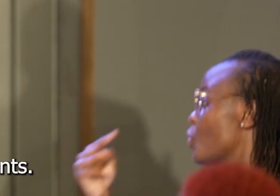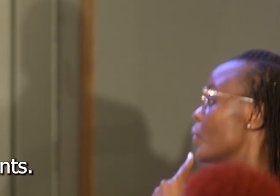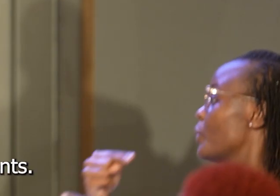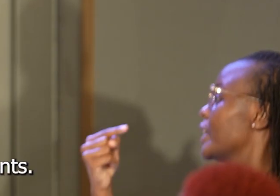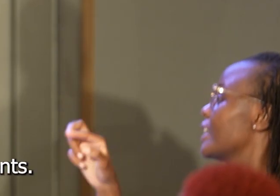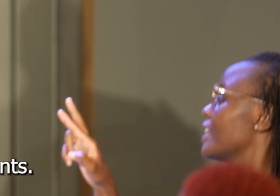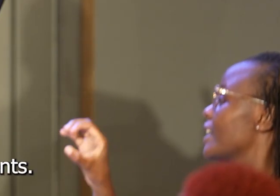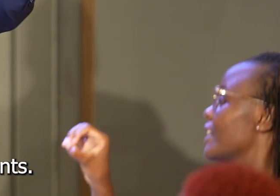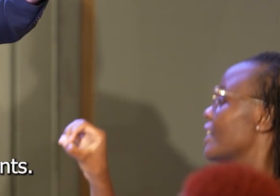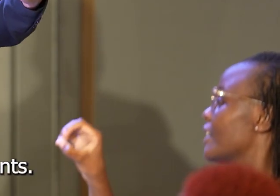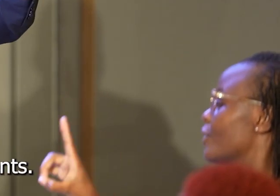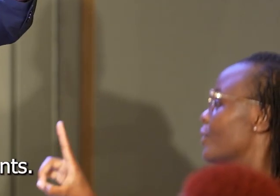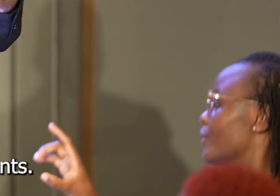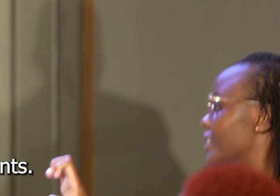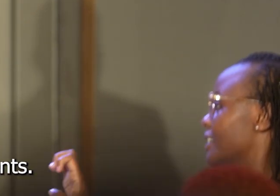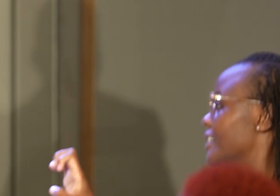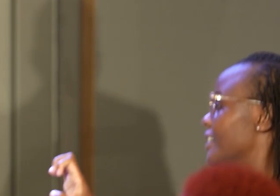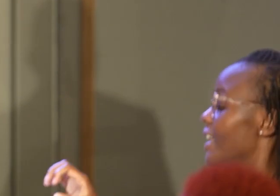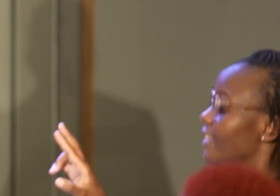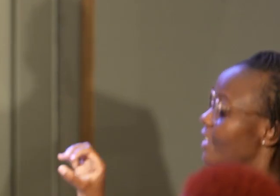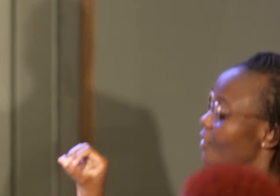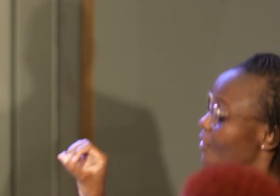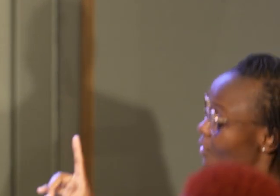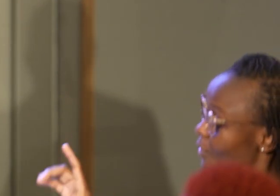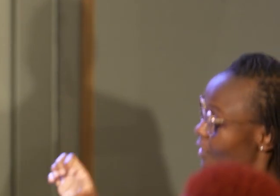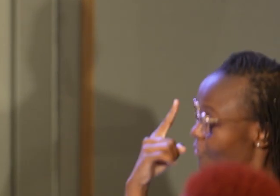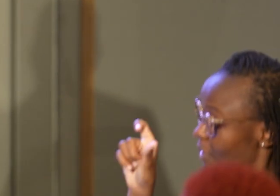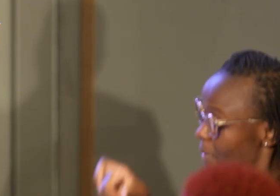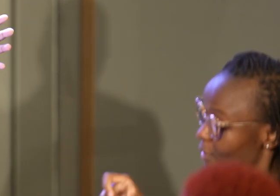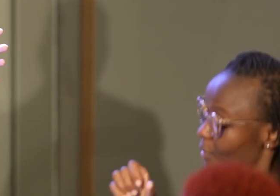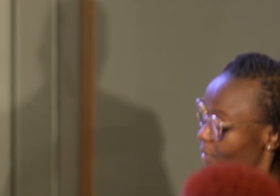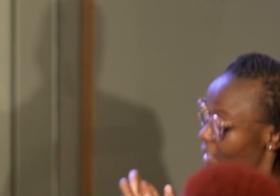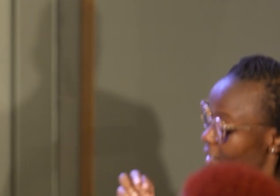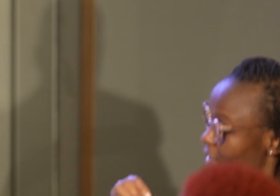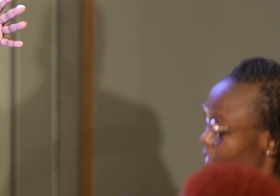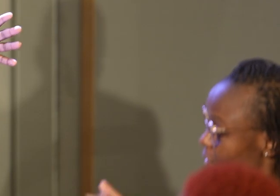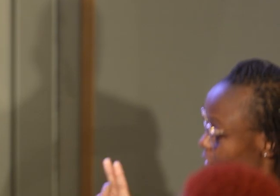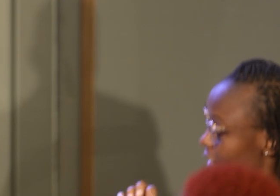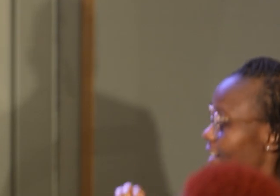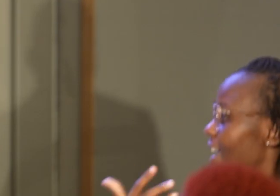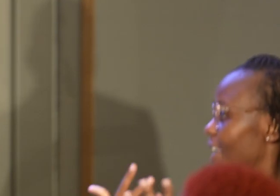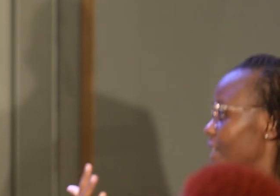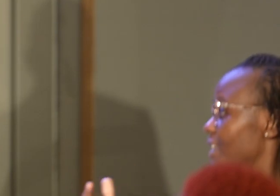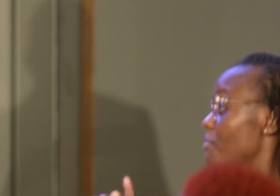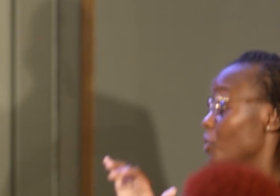So the rod is for the rogue elements. Now, for the good guys, they don't need the